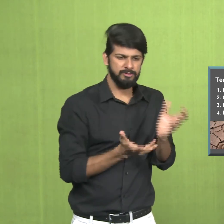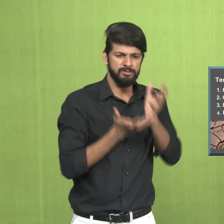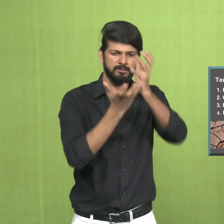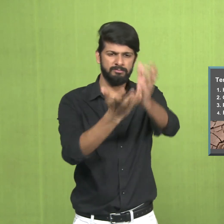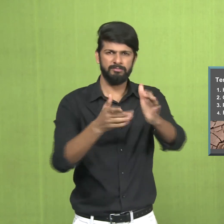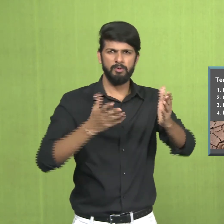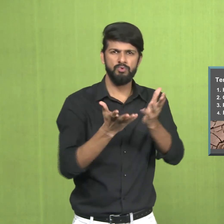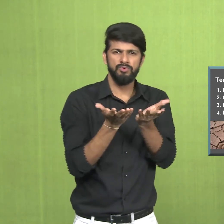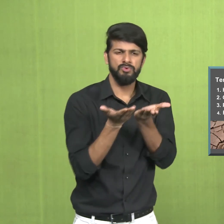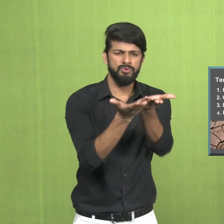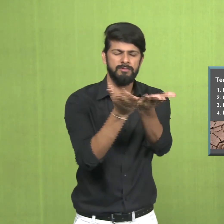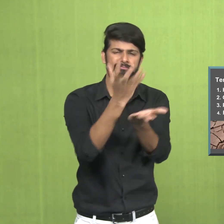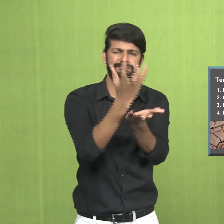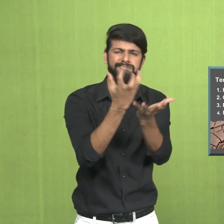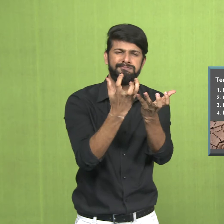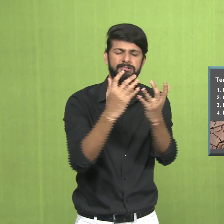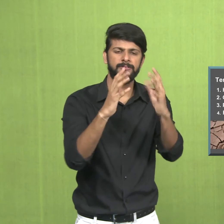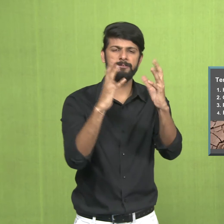That ensures that the entire sculpture is